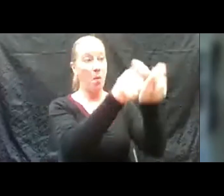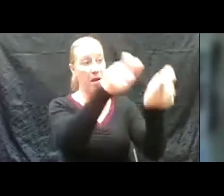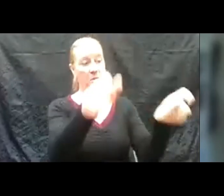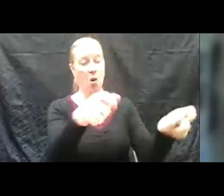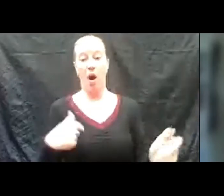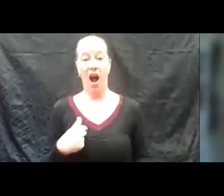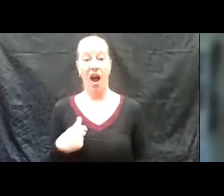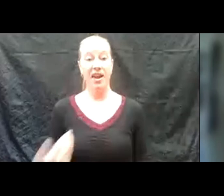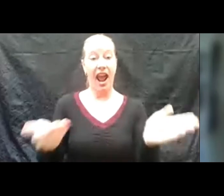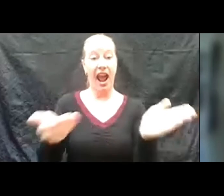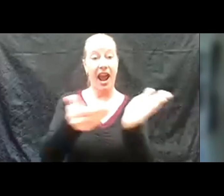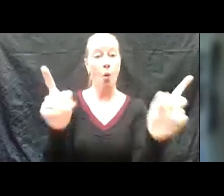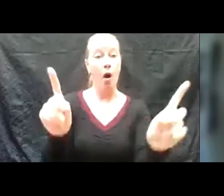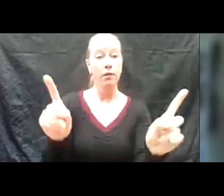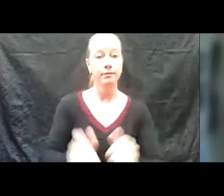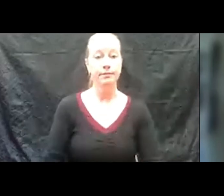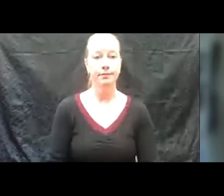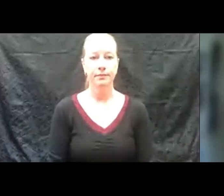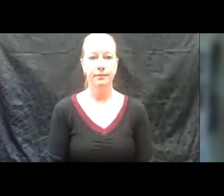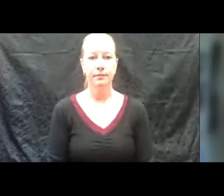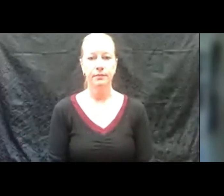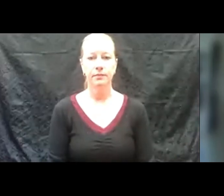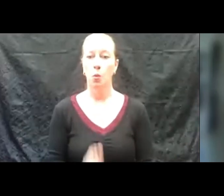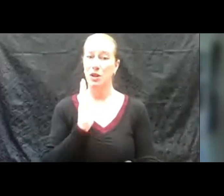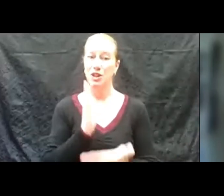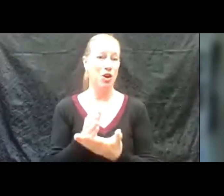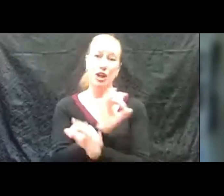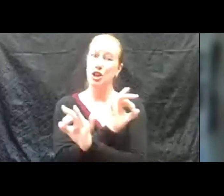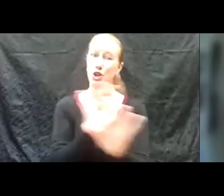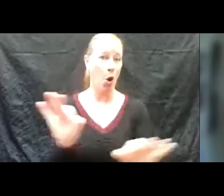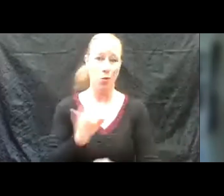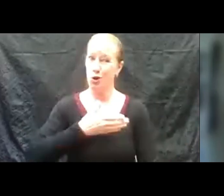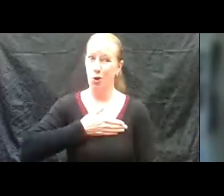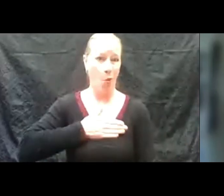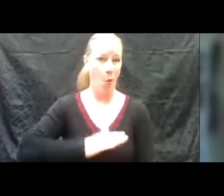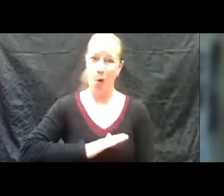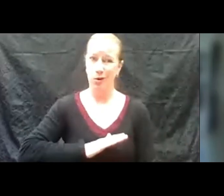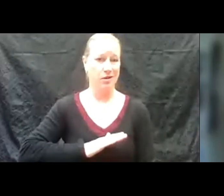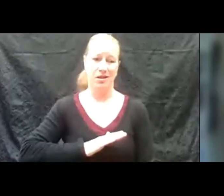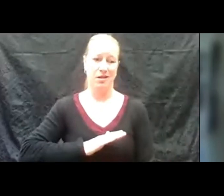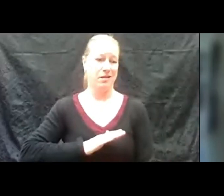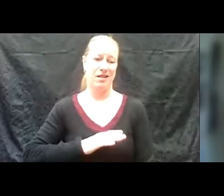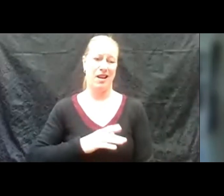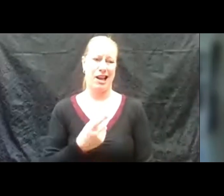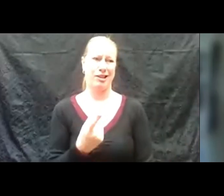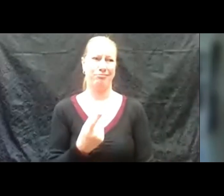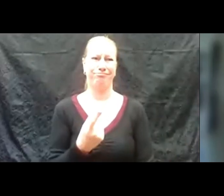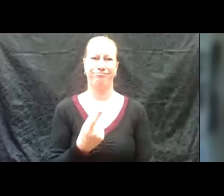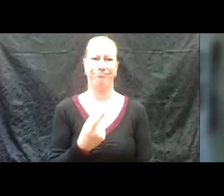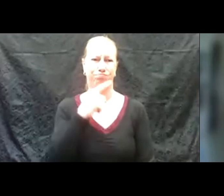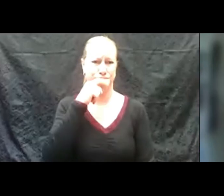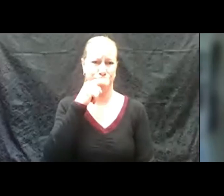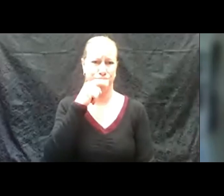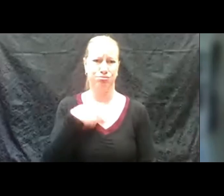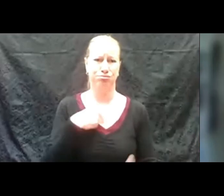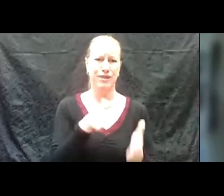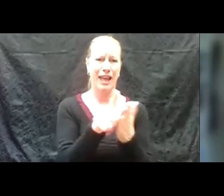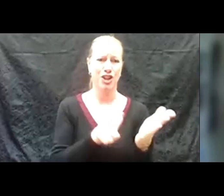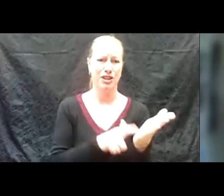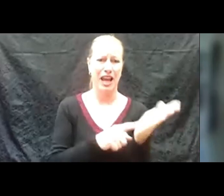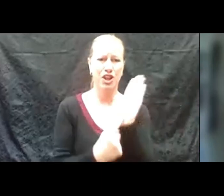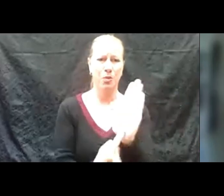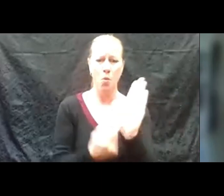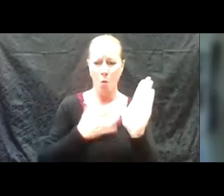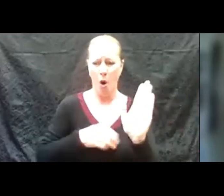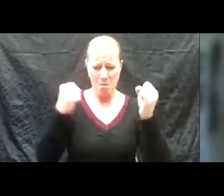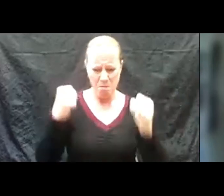that we certainly don't want watered down window dressing legislation. And I